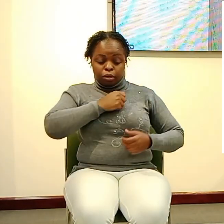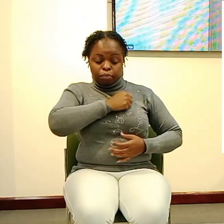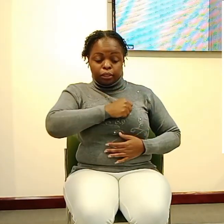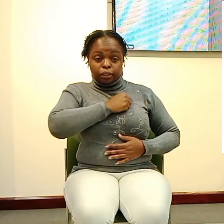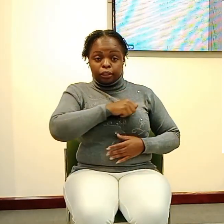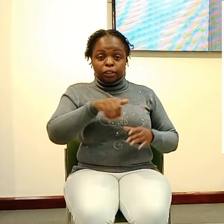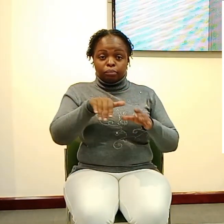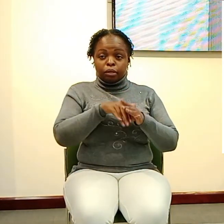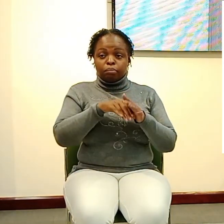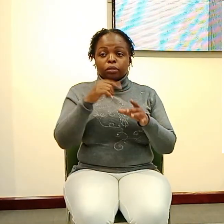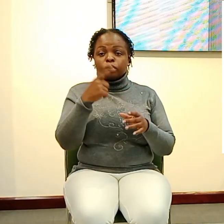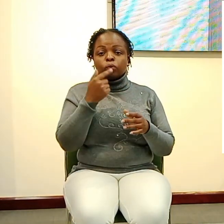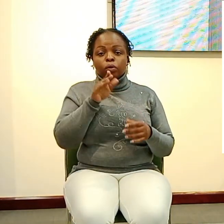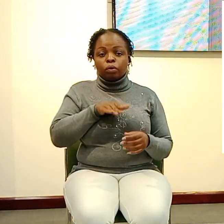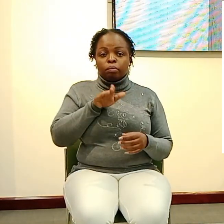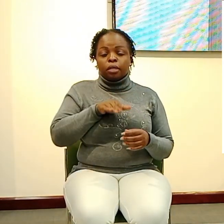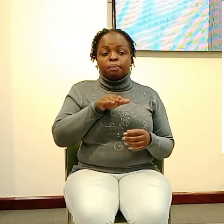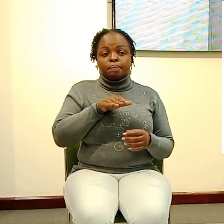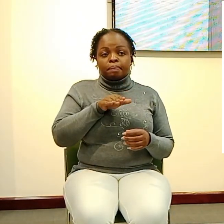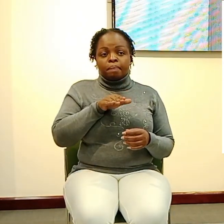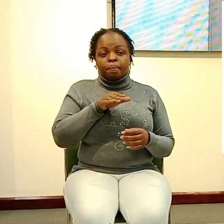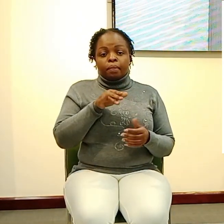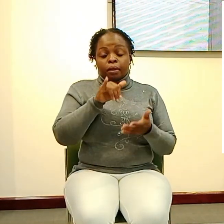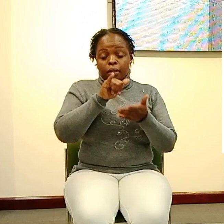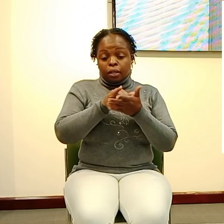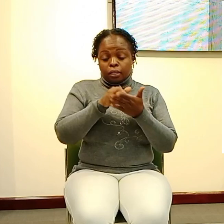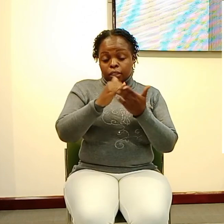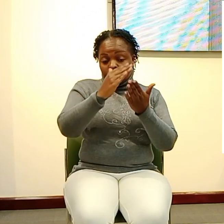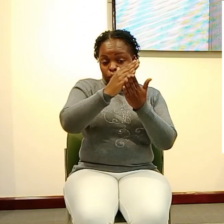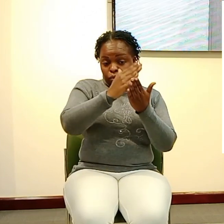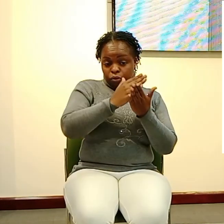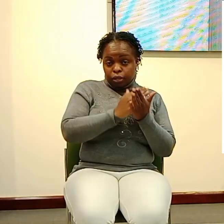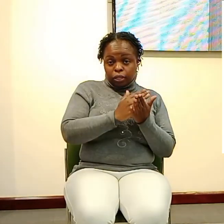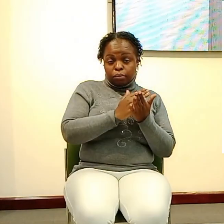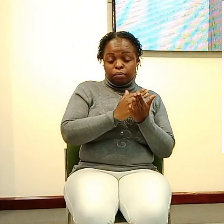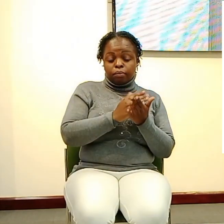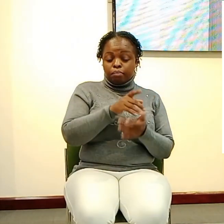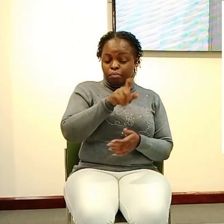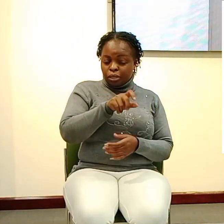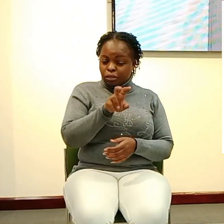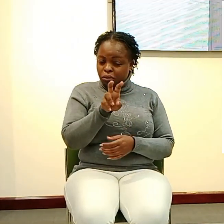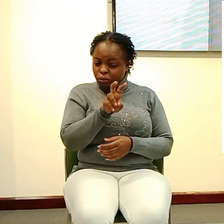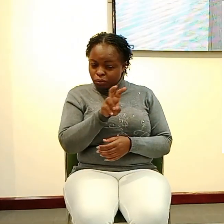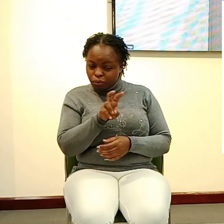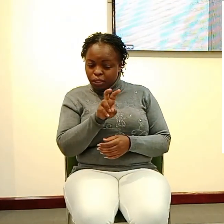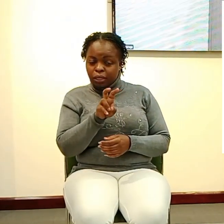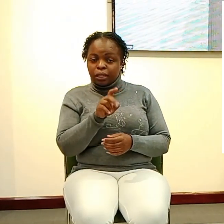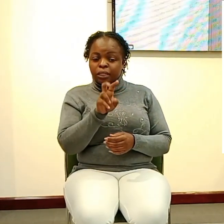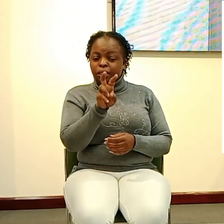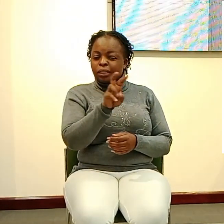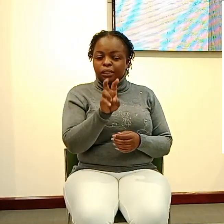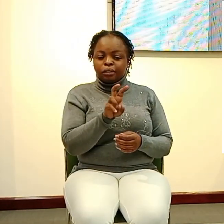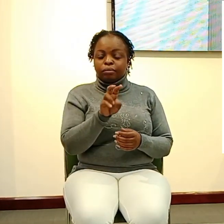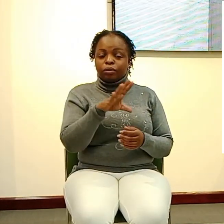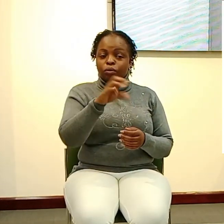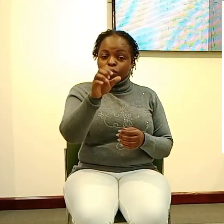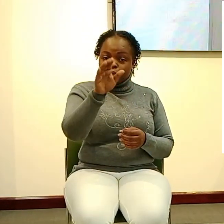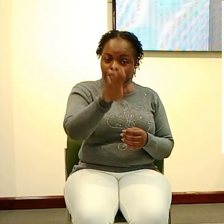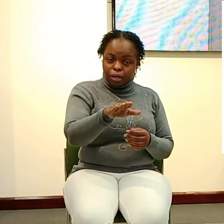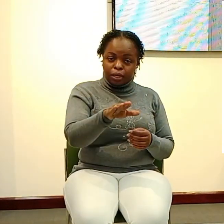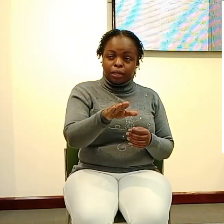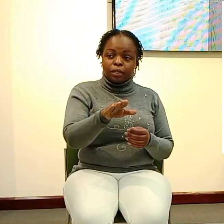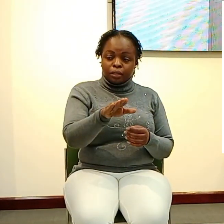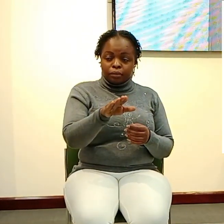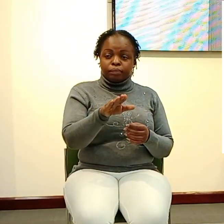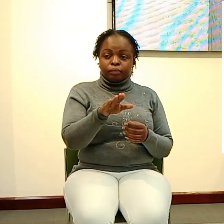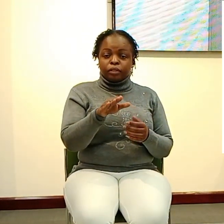members who are women. So that is a program we have to relook and see how we go back, half of it to go